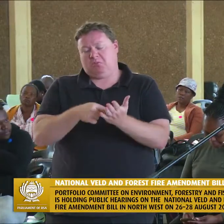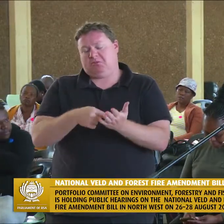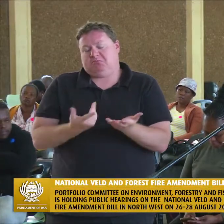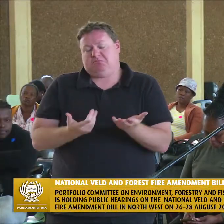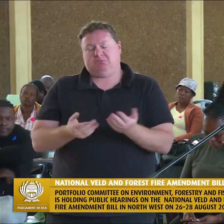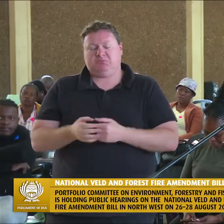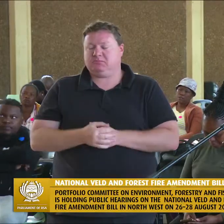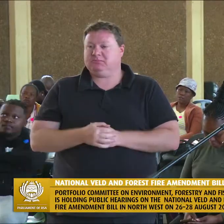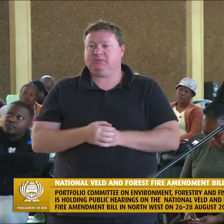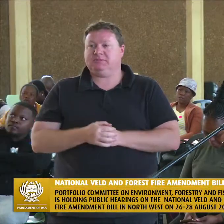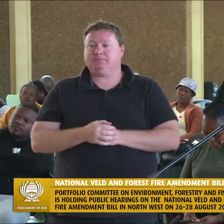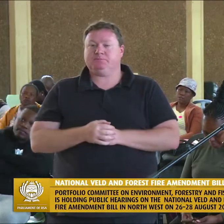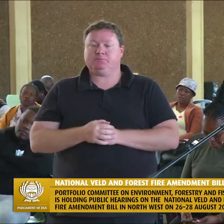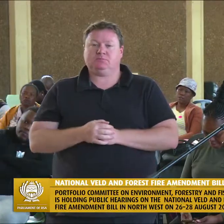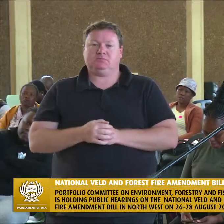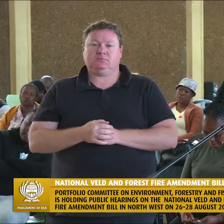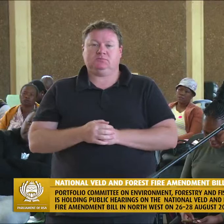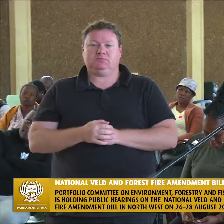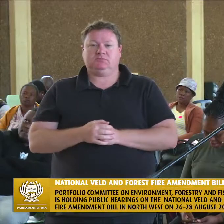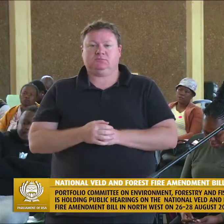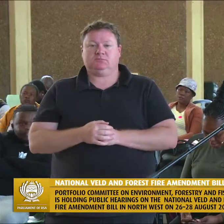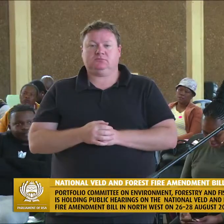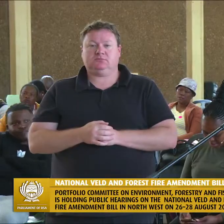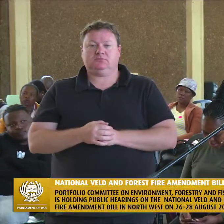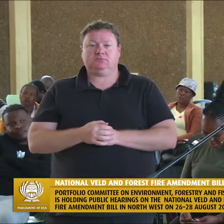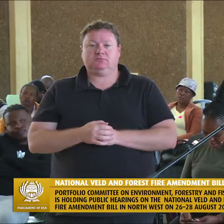regarding these issues